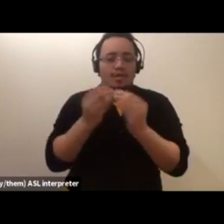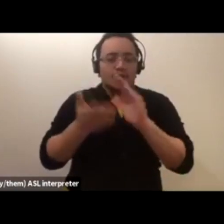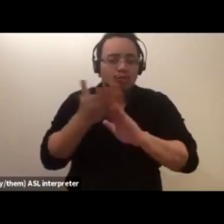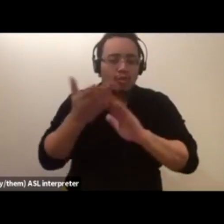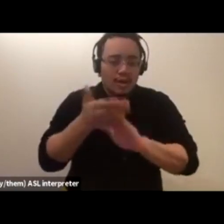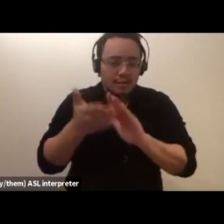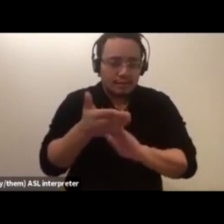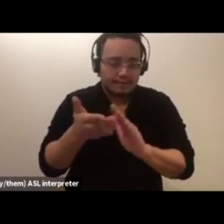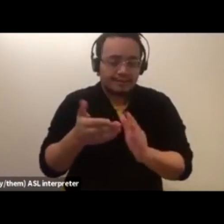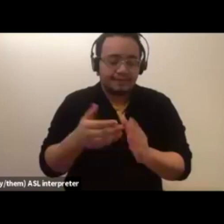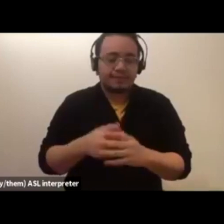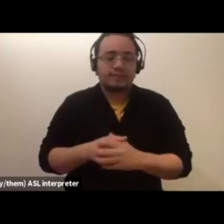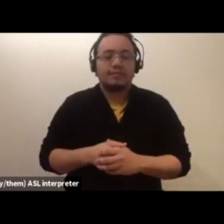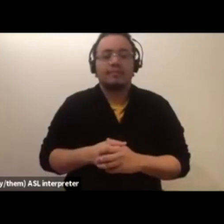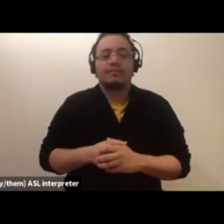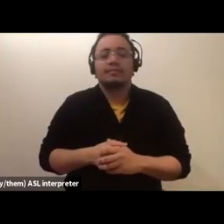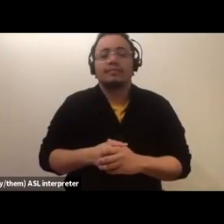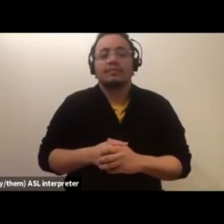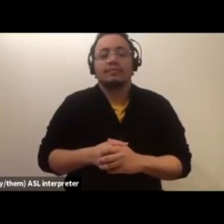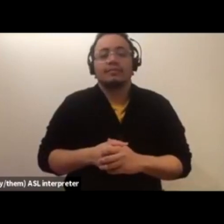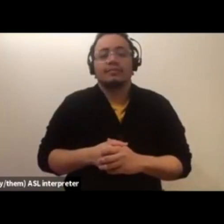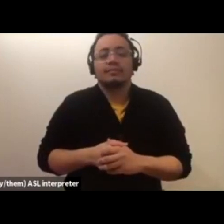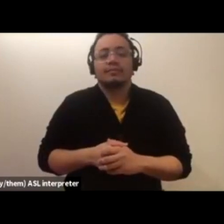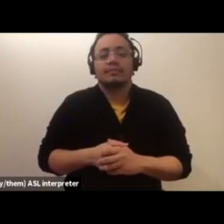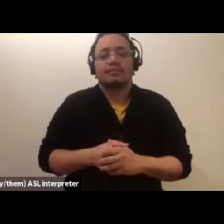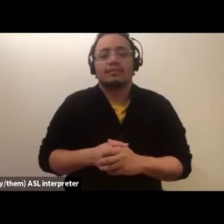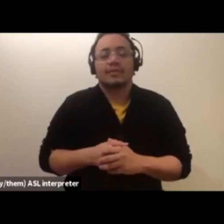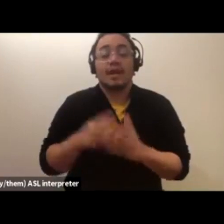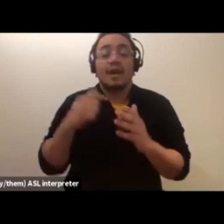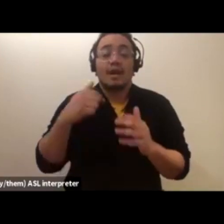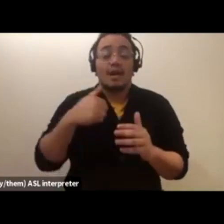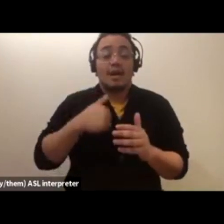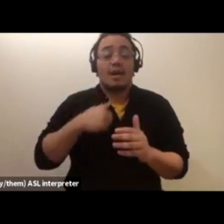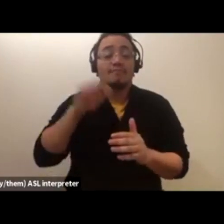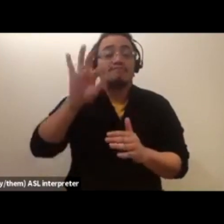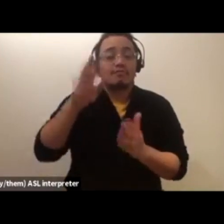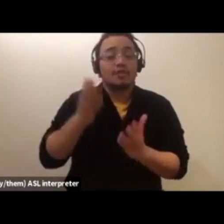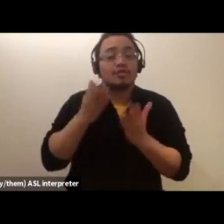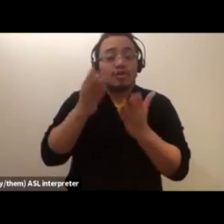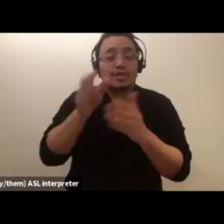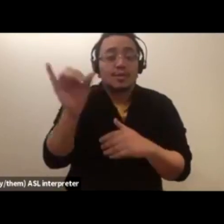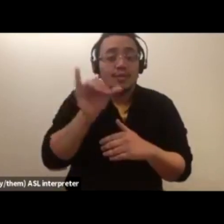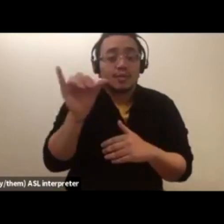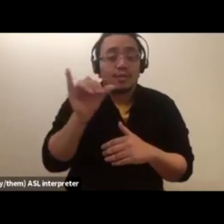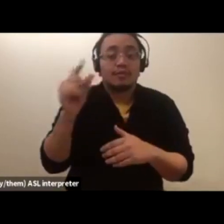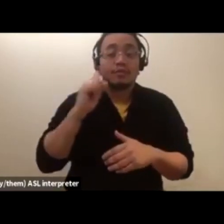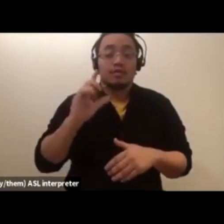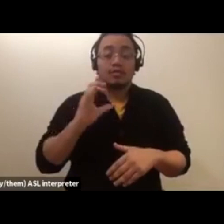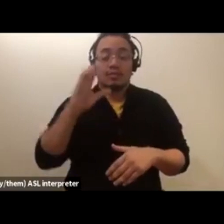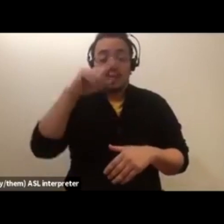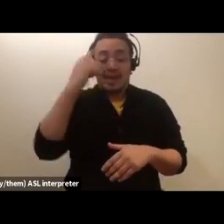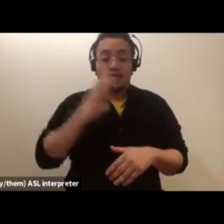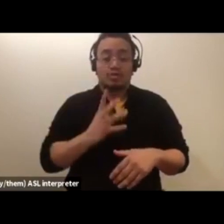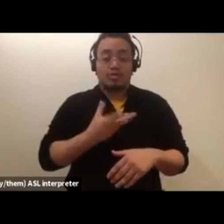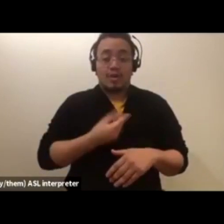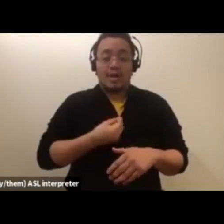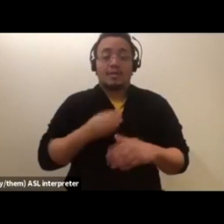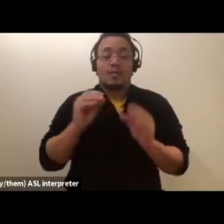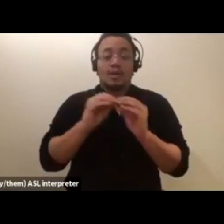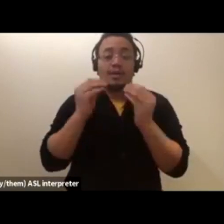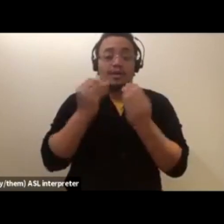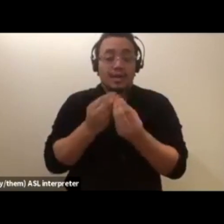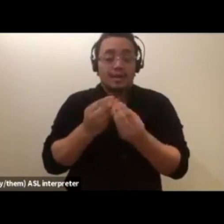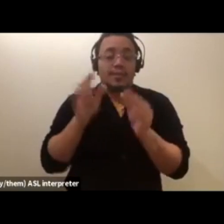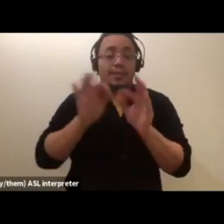country is when having conversations with your funders, especially during this COVID-19. And I'm glad that our funders here in